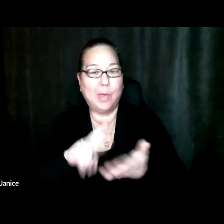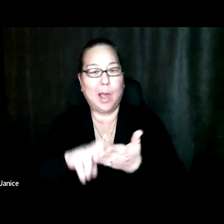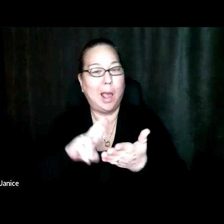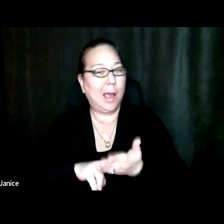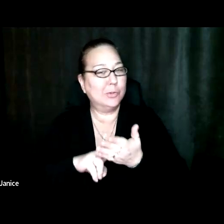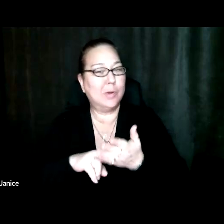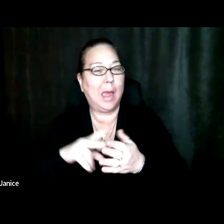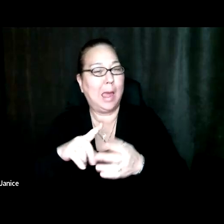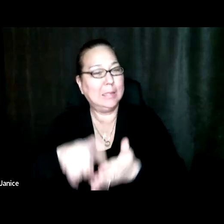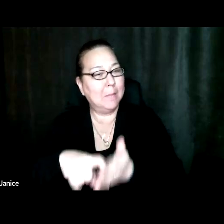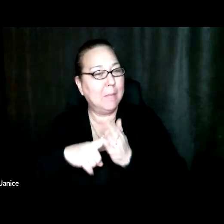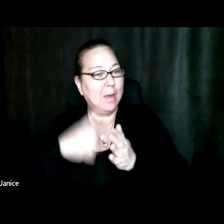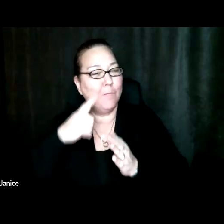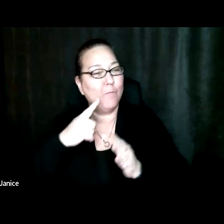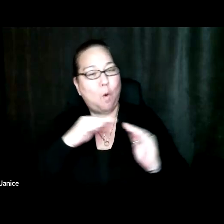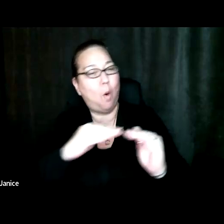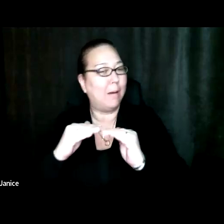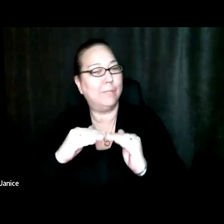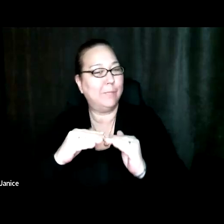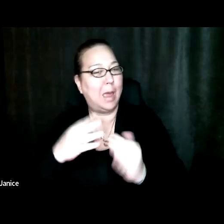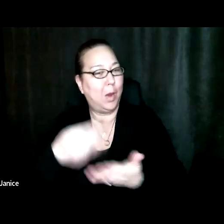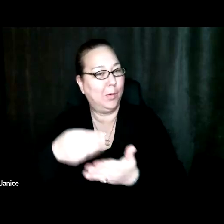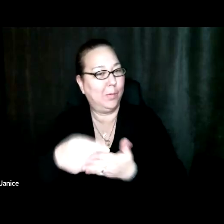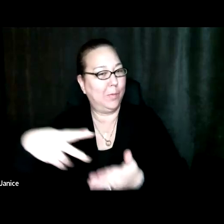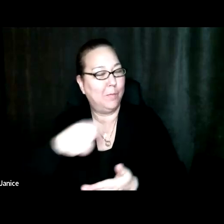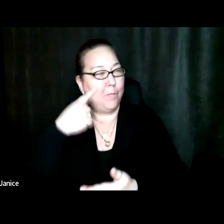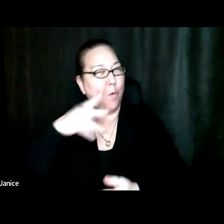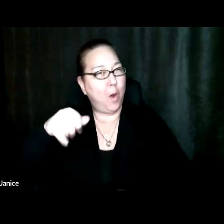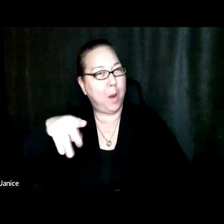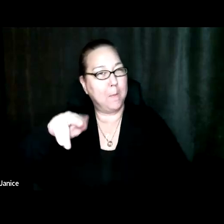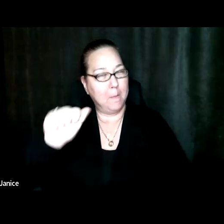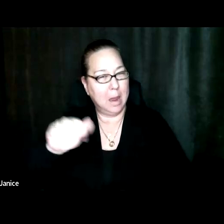in BPS, I've been fortunate to collaborate with a number of skilled and caring